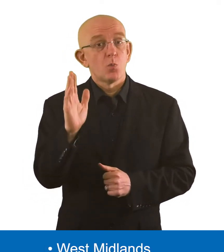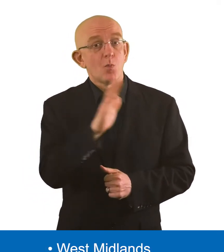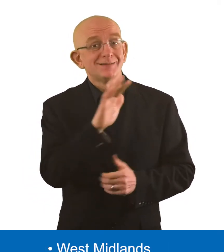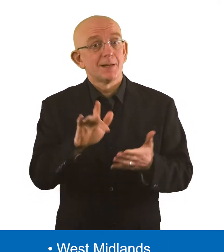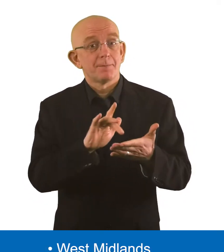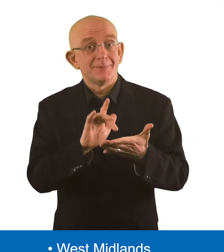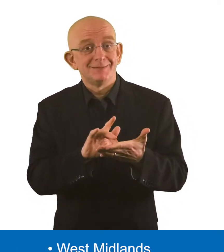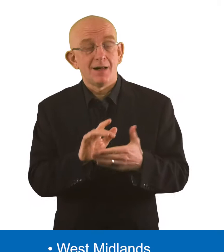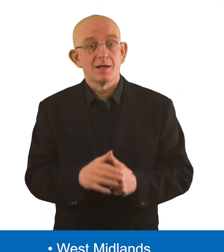West Midlands,